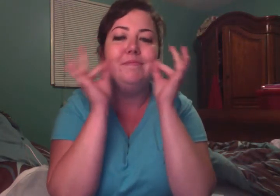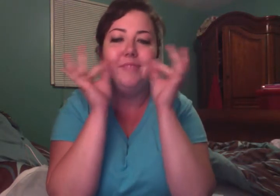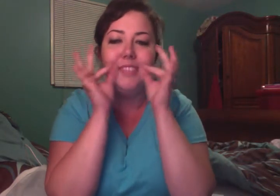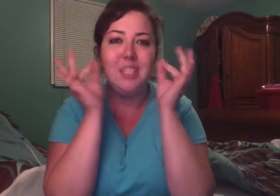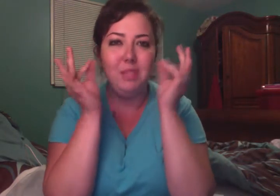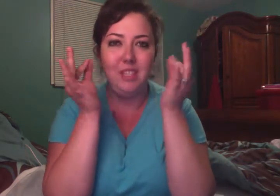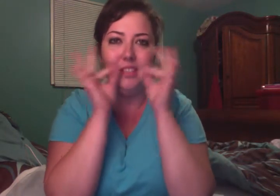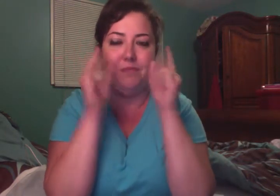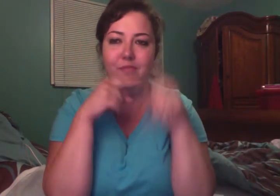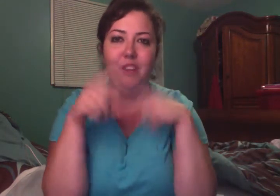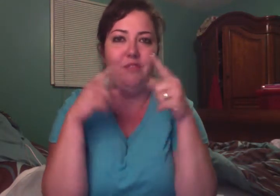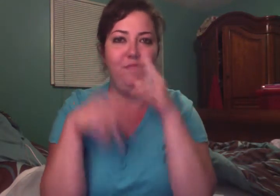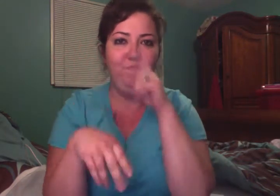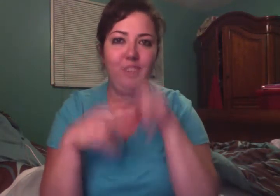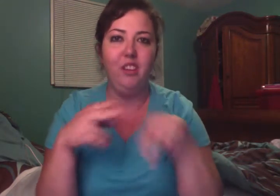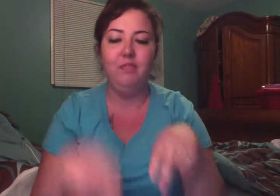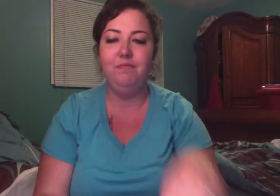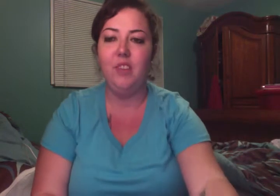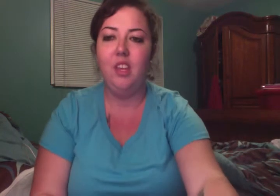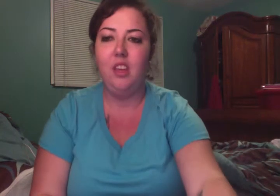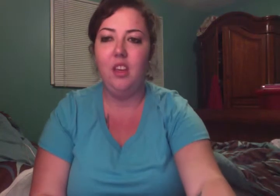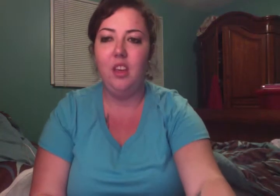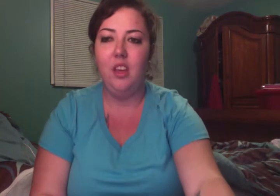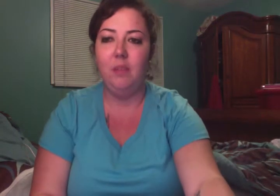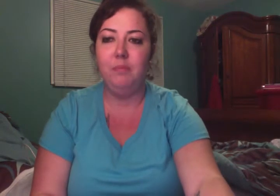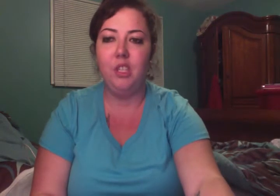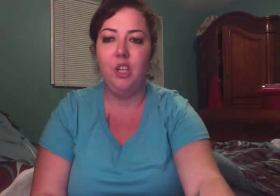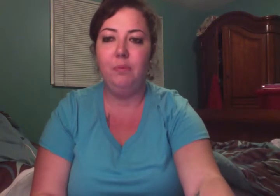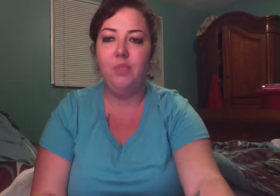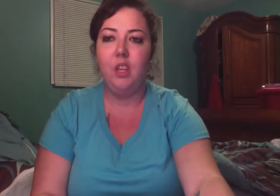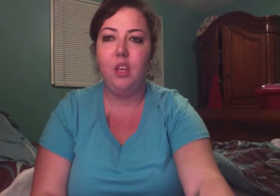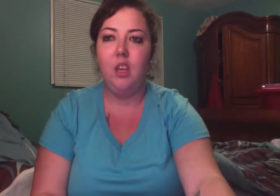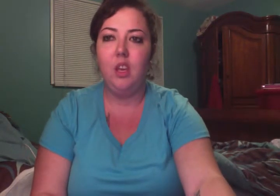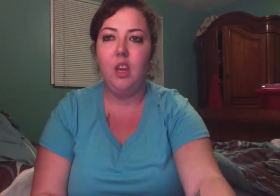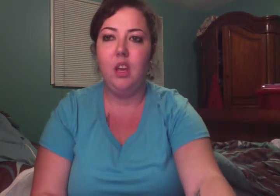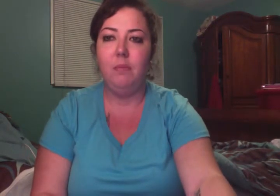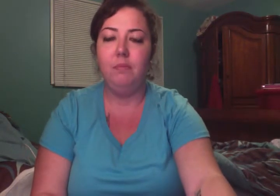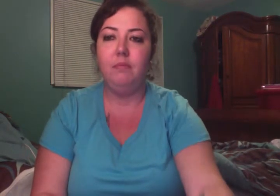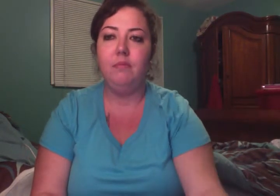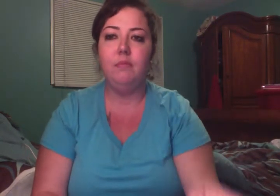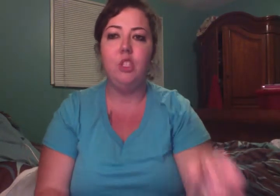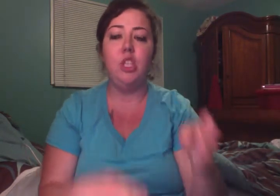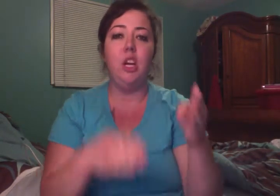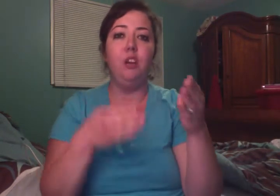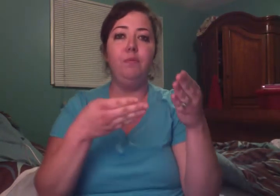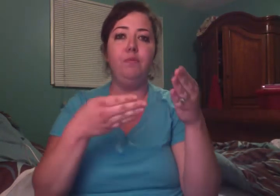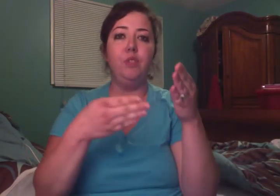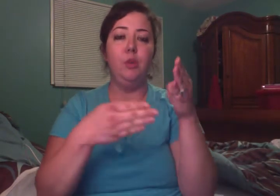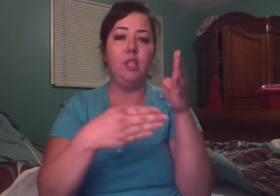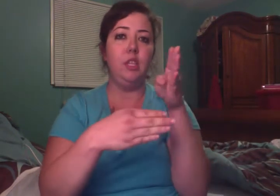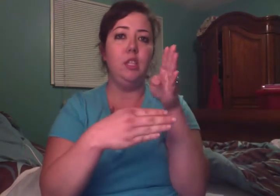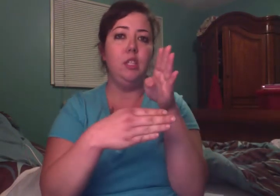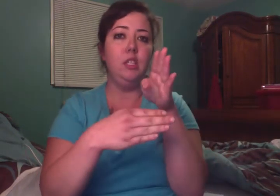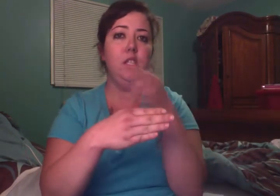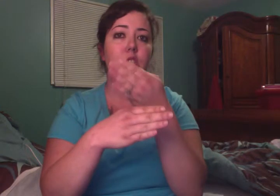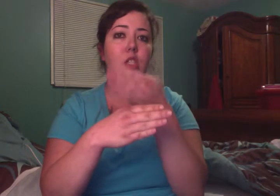Some of these signs are fun to learn. Share. Two hands like this.